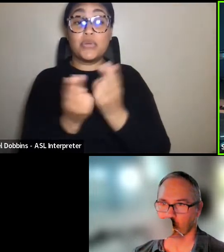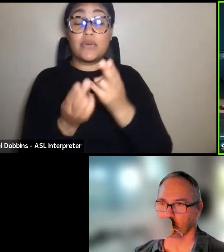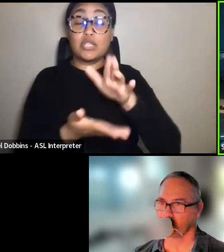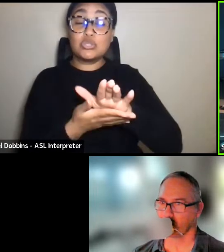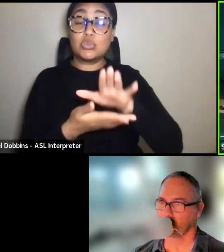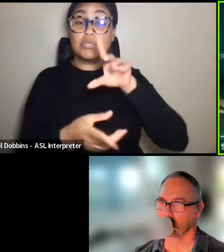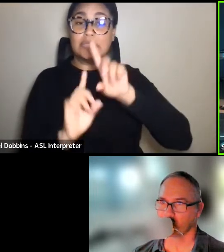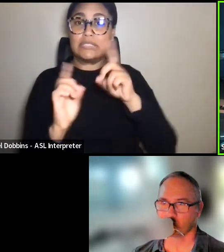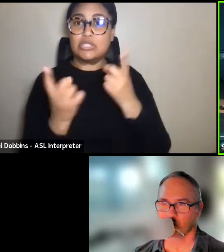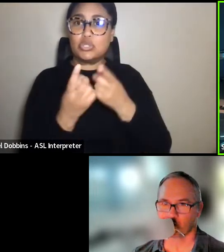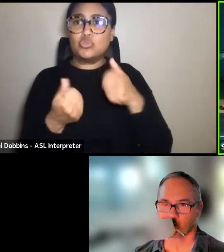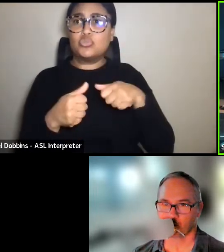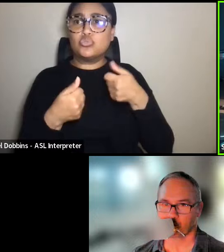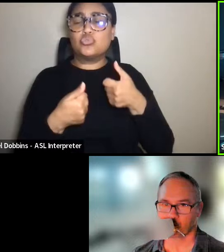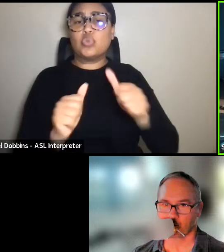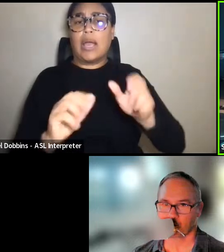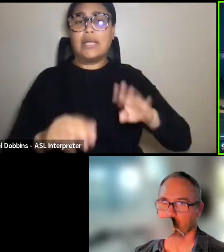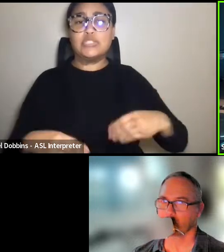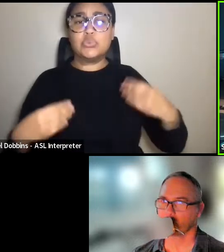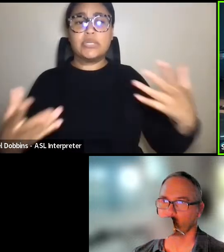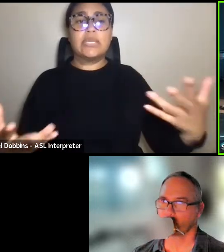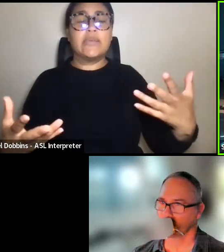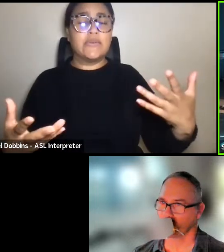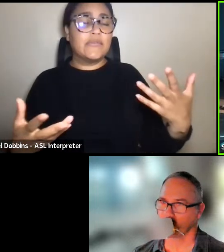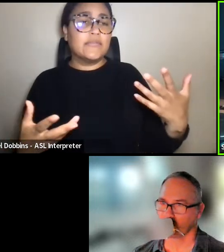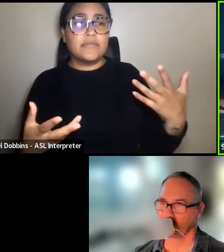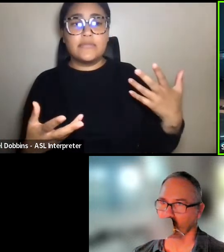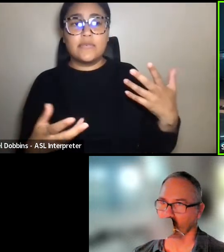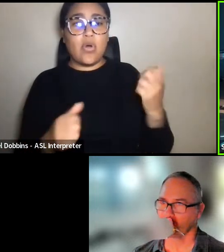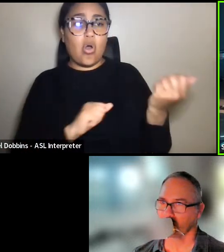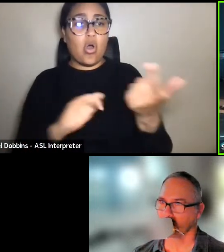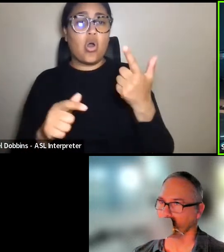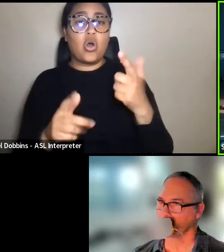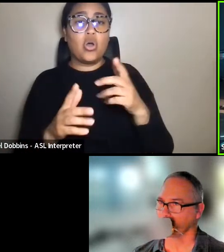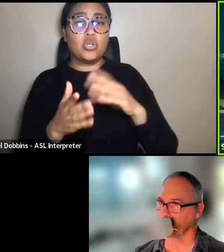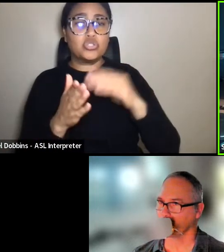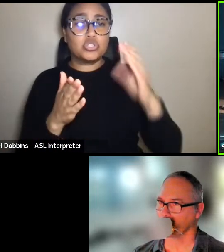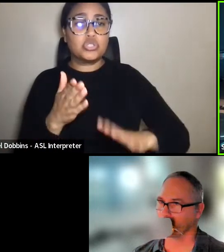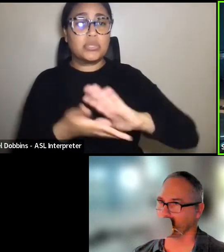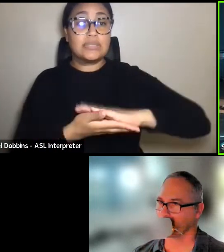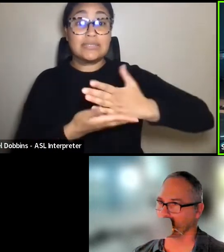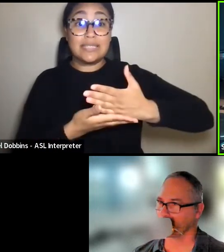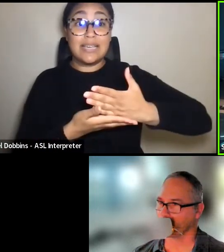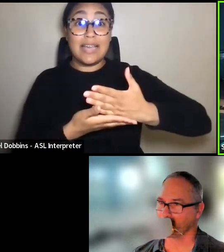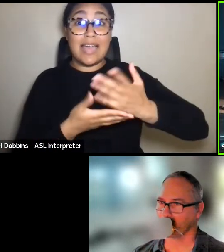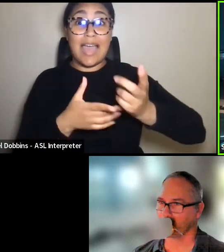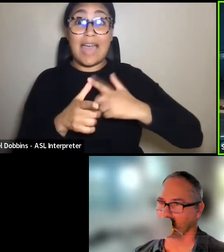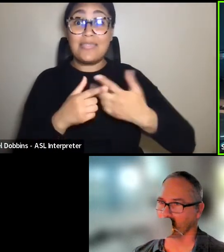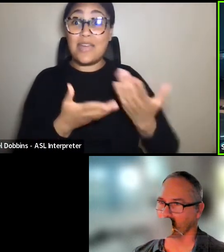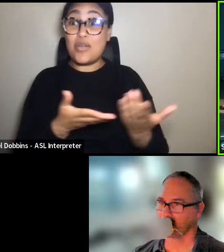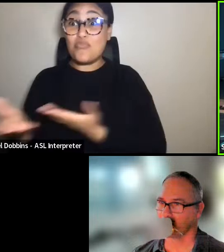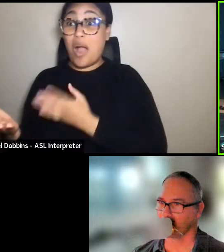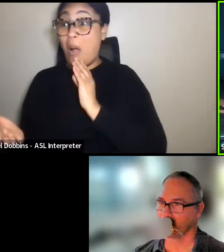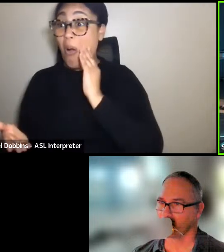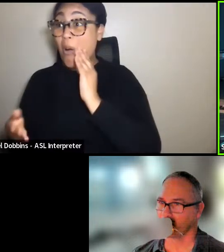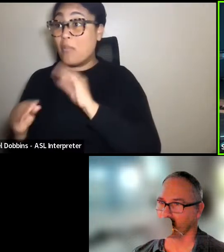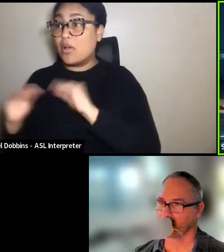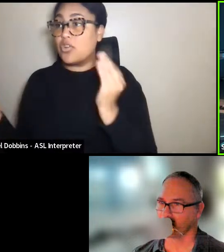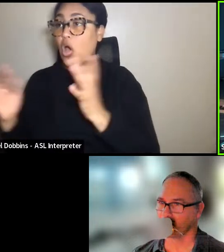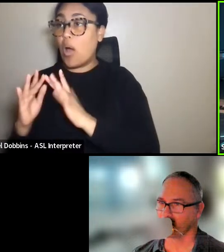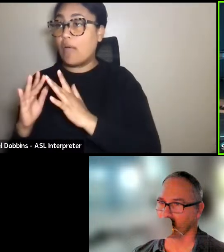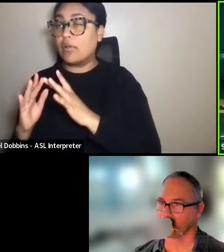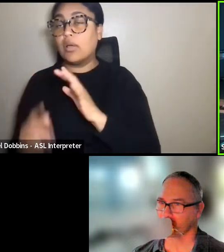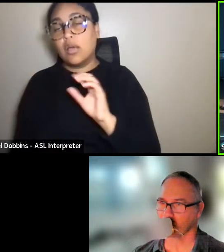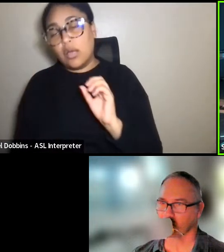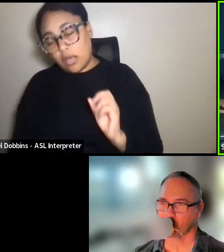were trying to give materials out to people. They gave them all Chromebooks, and kids didn't have internet access. Right. So they had to then, okay, we